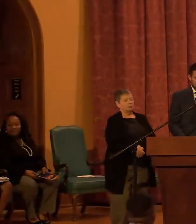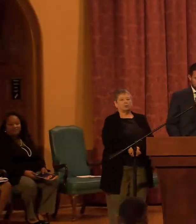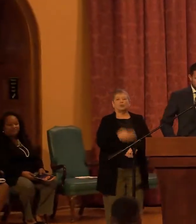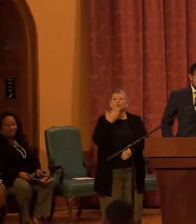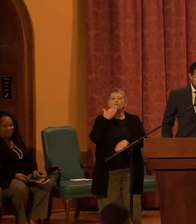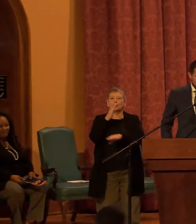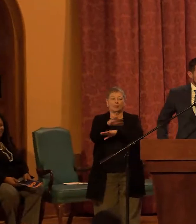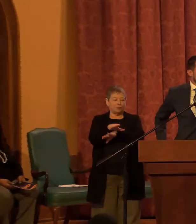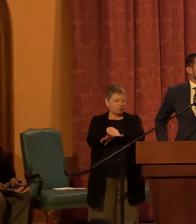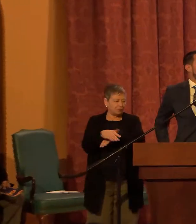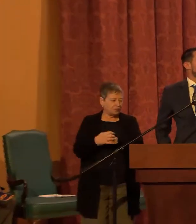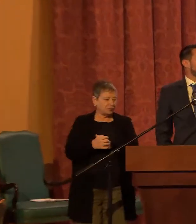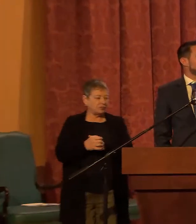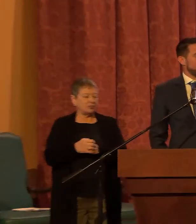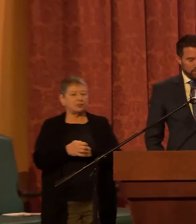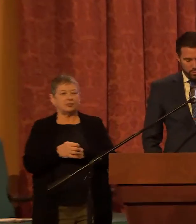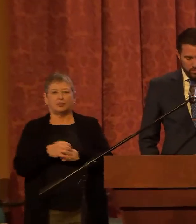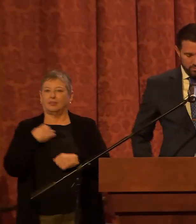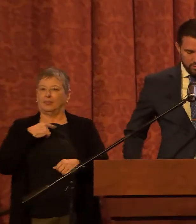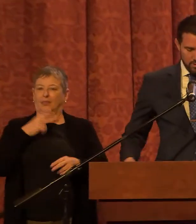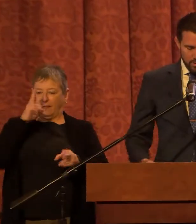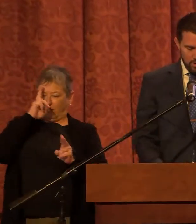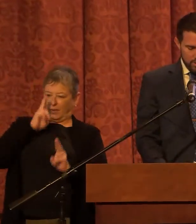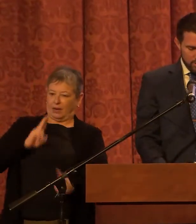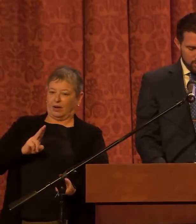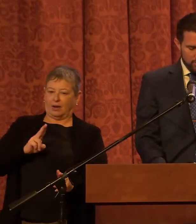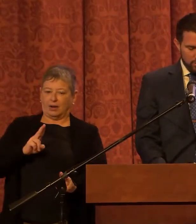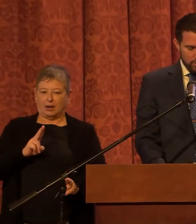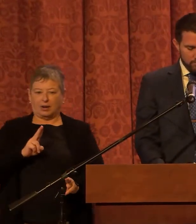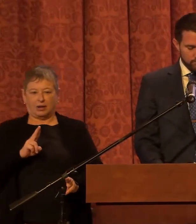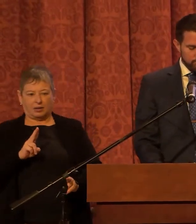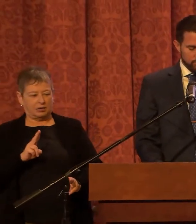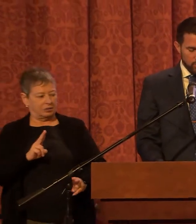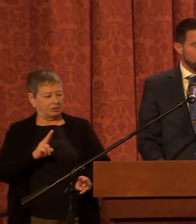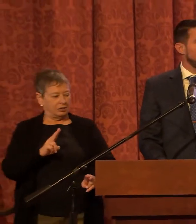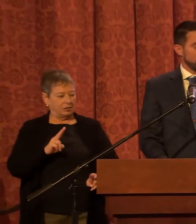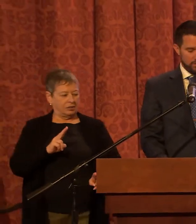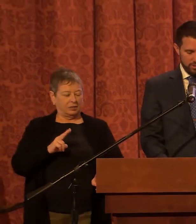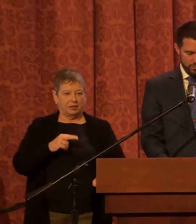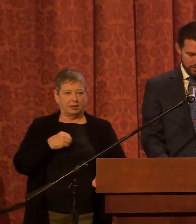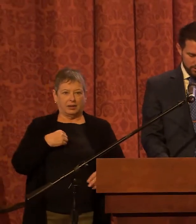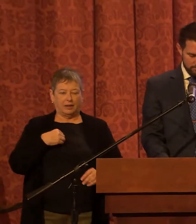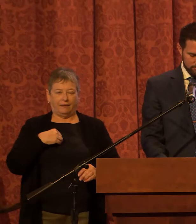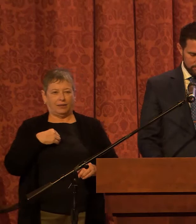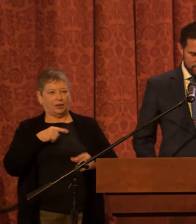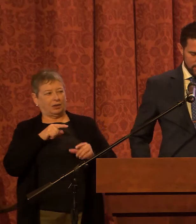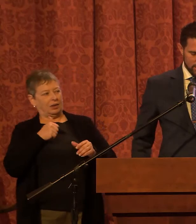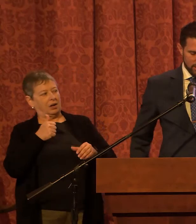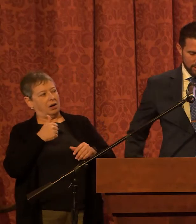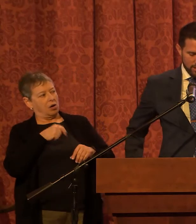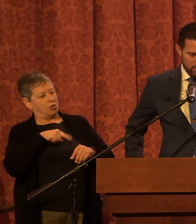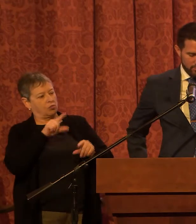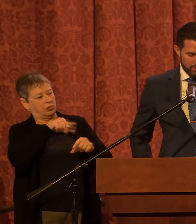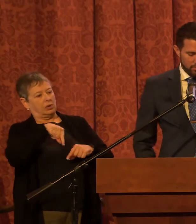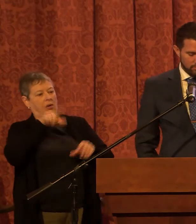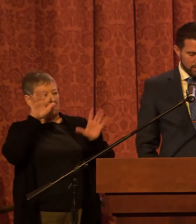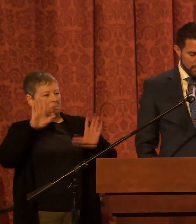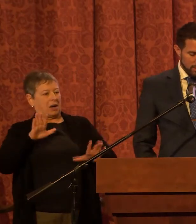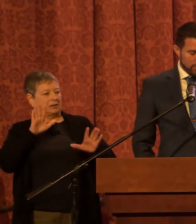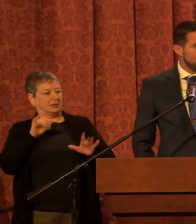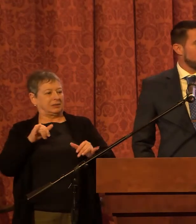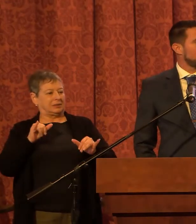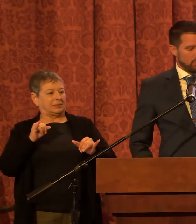Good afternoon. What an honor it is to be in a building so full with amazing individuals. Danielle and I don't